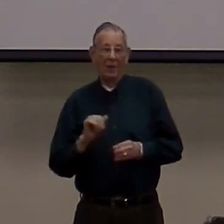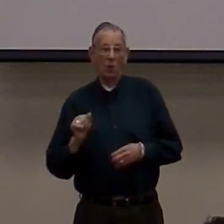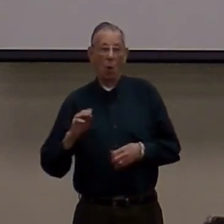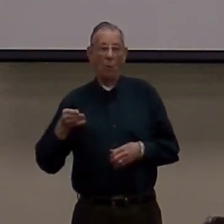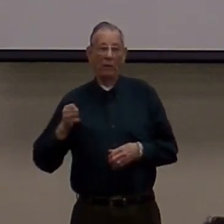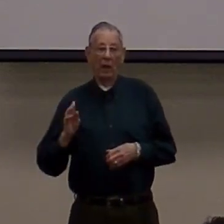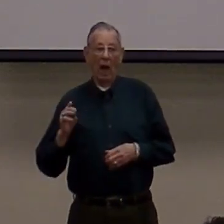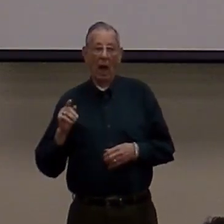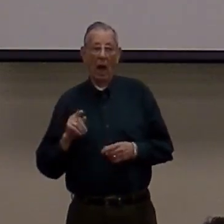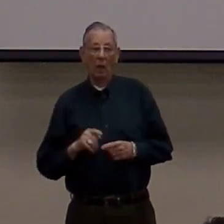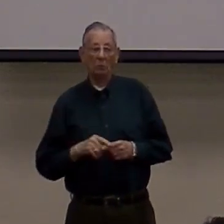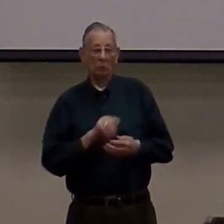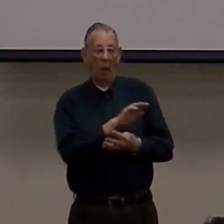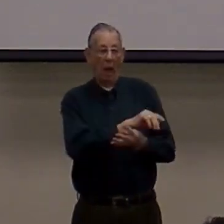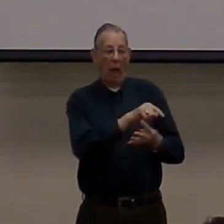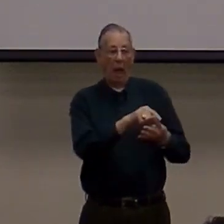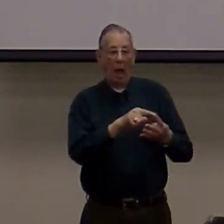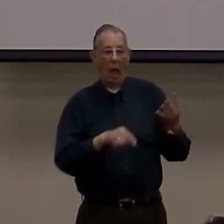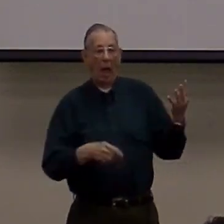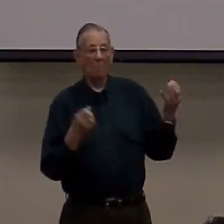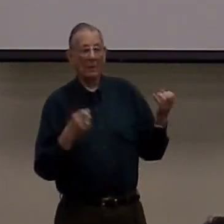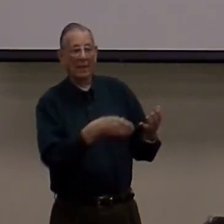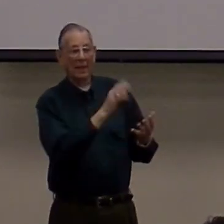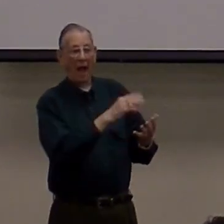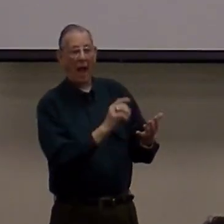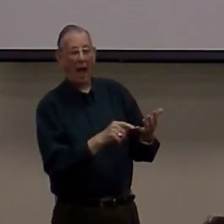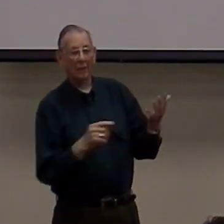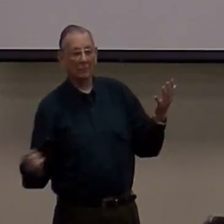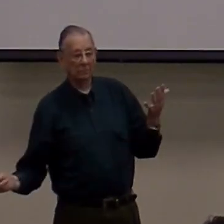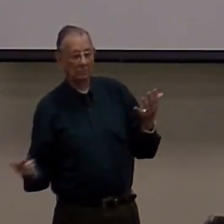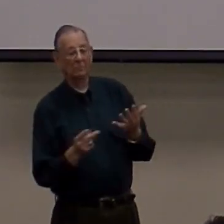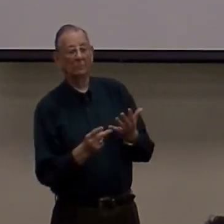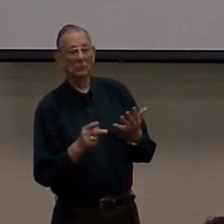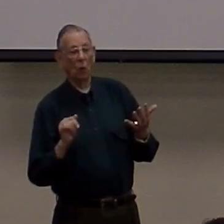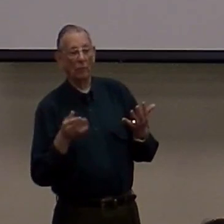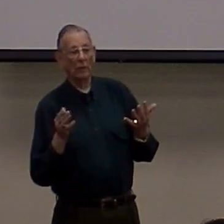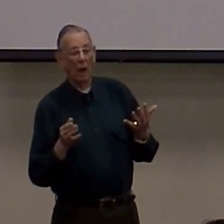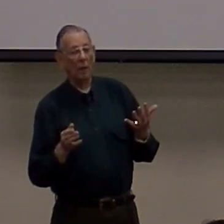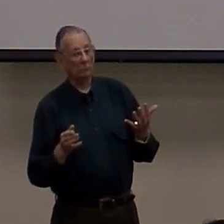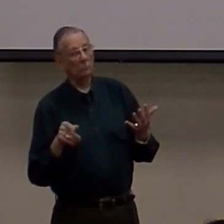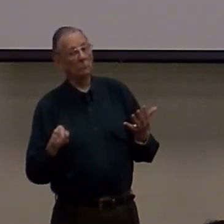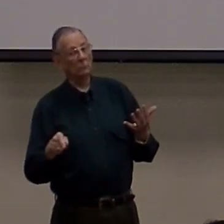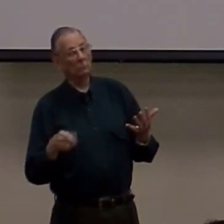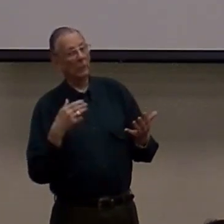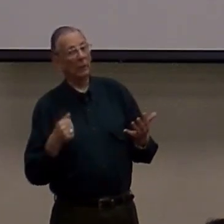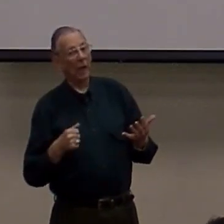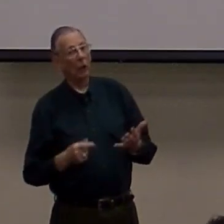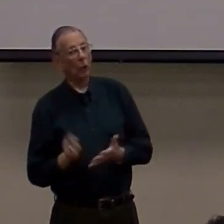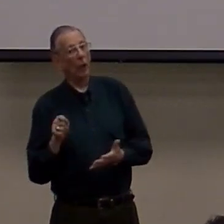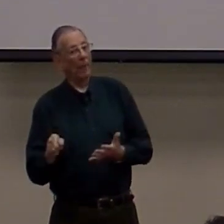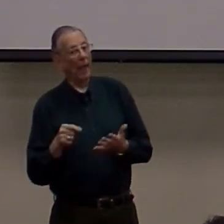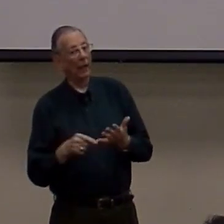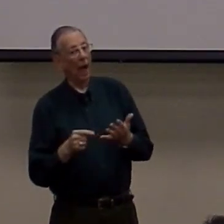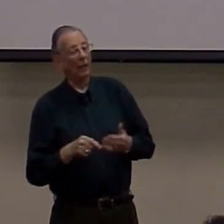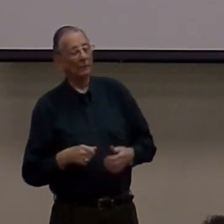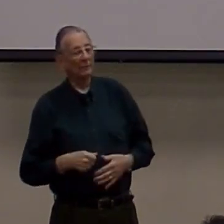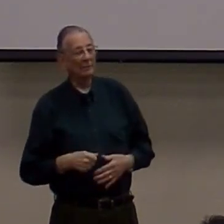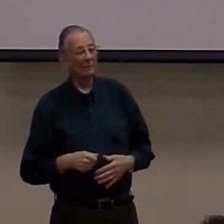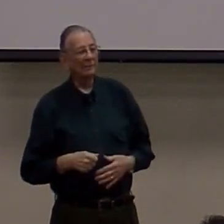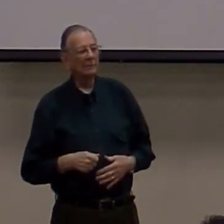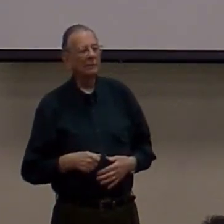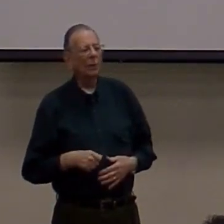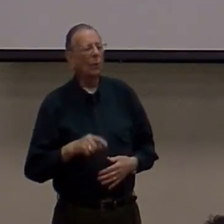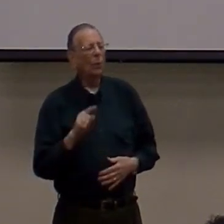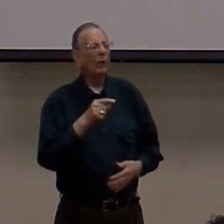God to the pantheon of gods that he believes in. So, where is